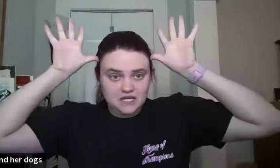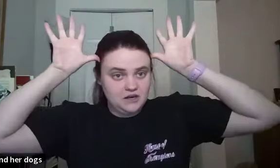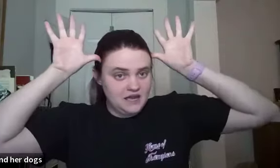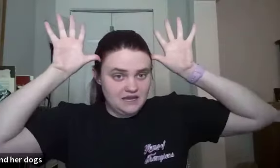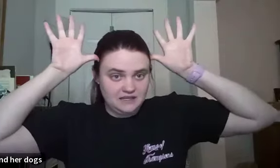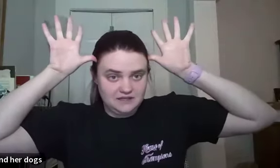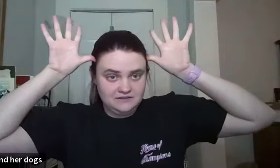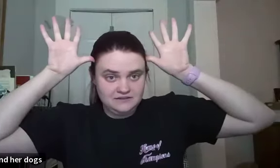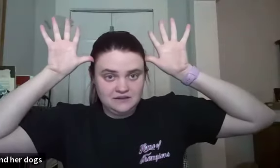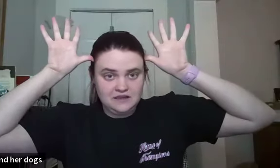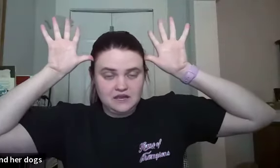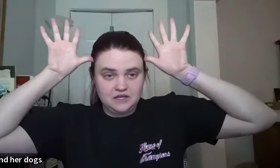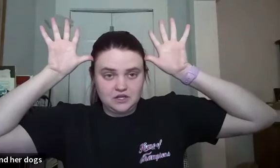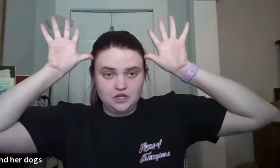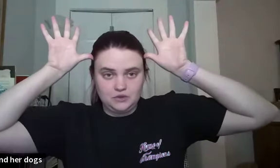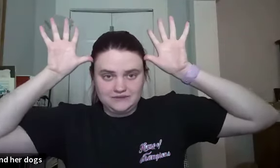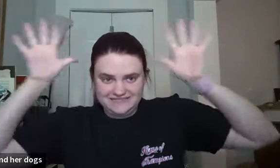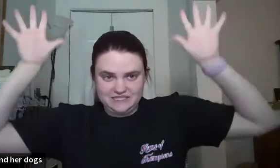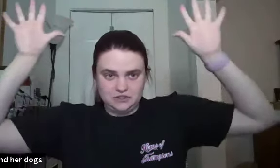of your head again, and you're going to go deer,